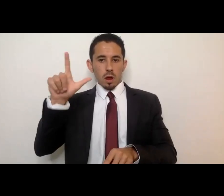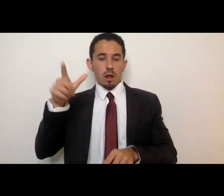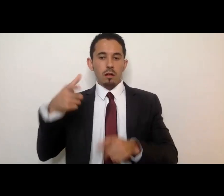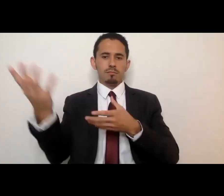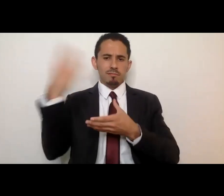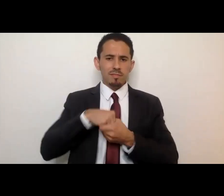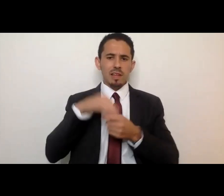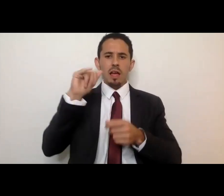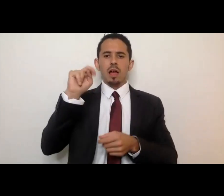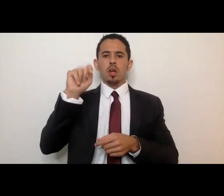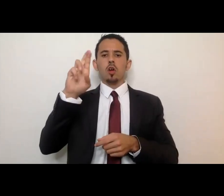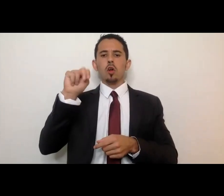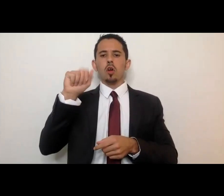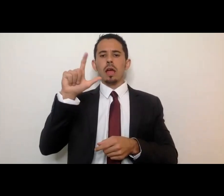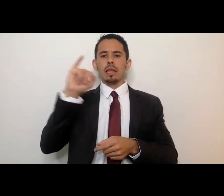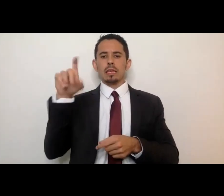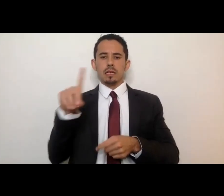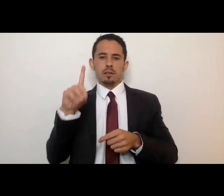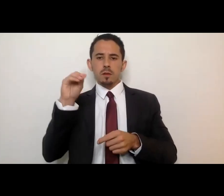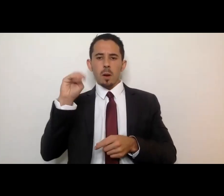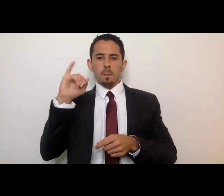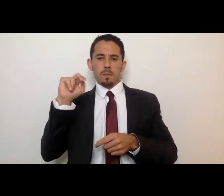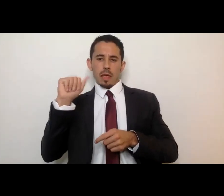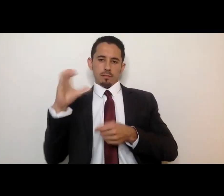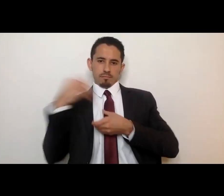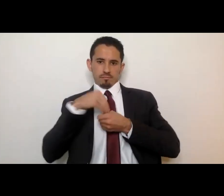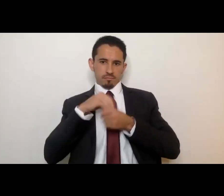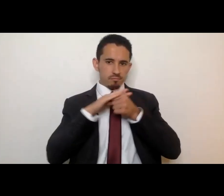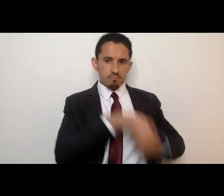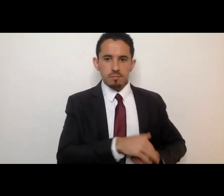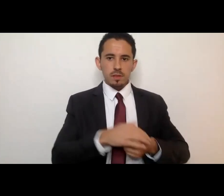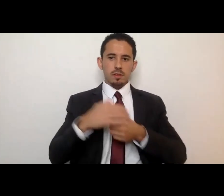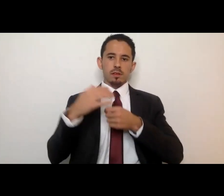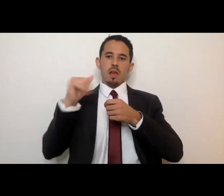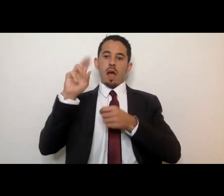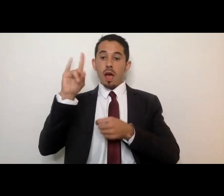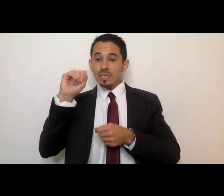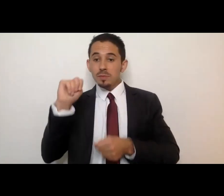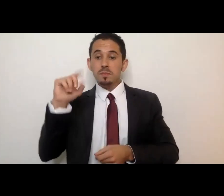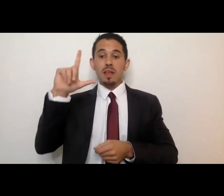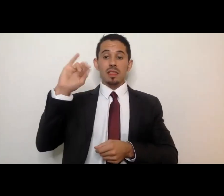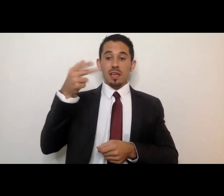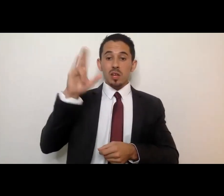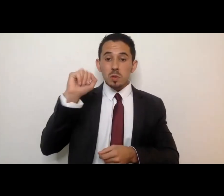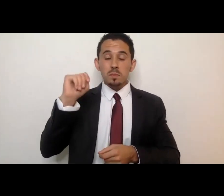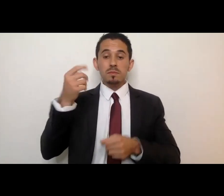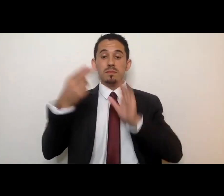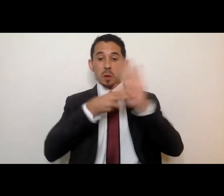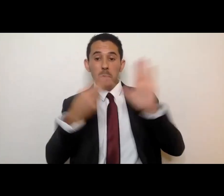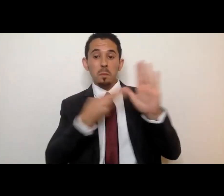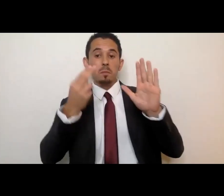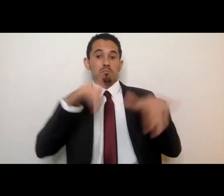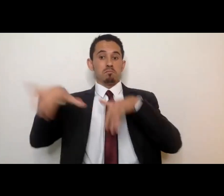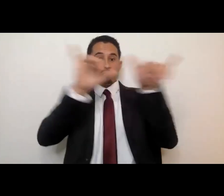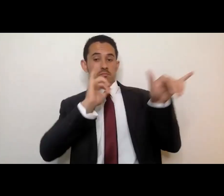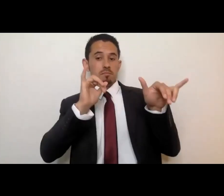a monolingual country and has this internalized dominance of being able to hear in